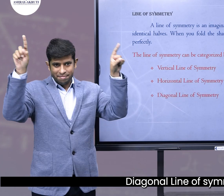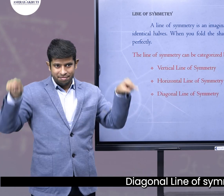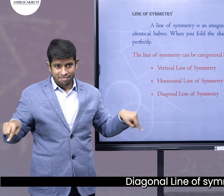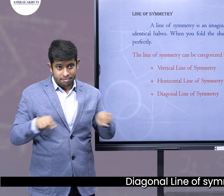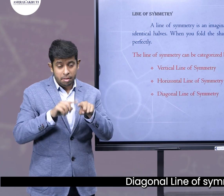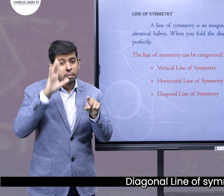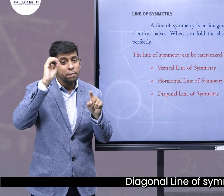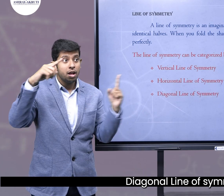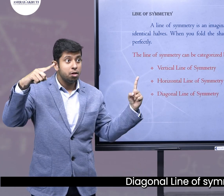diagonal line of symmetry,